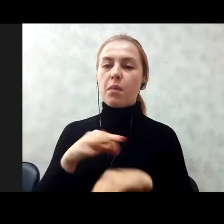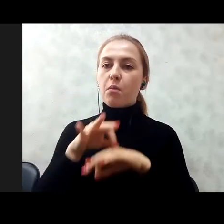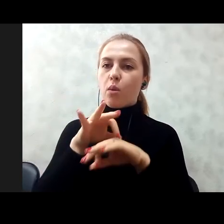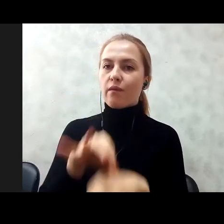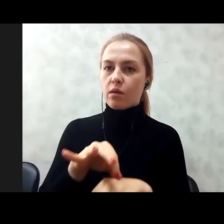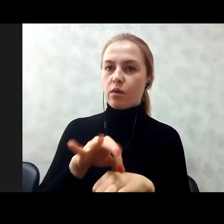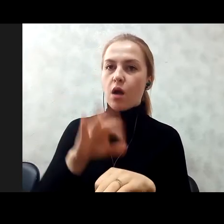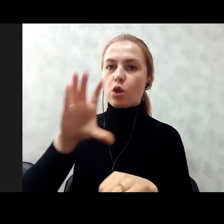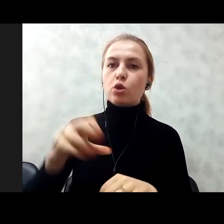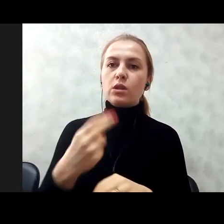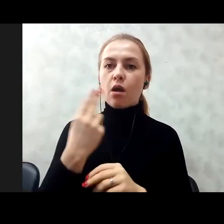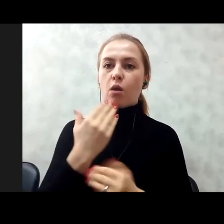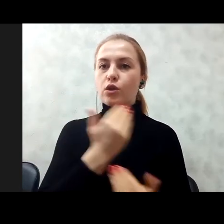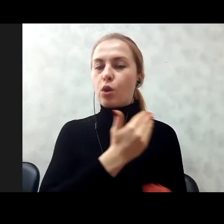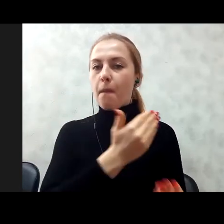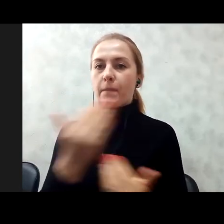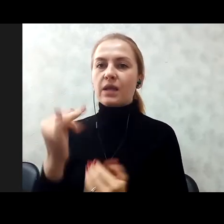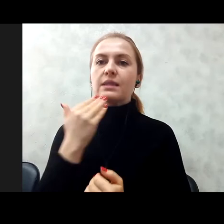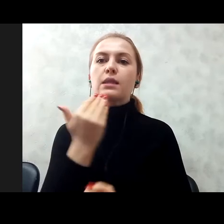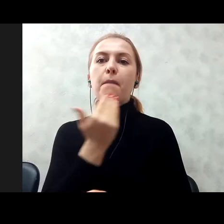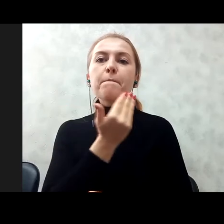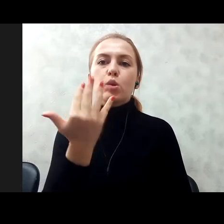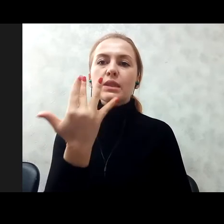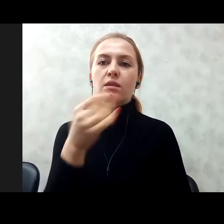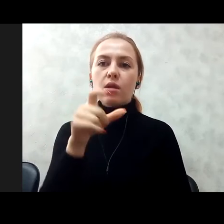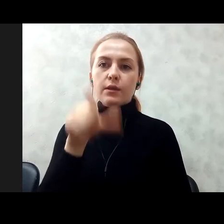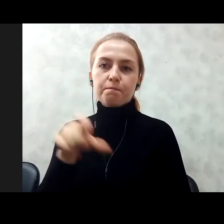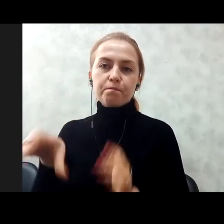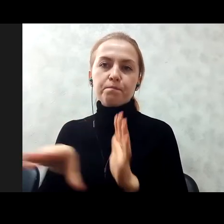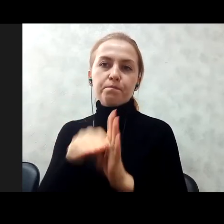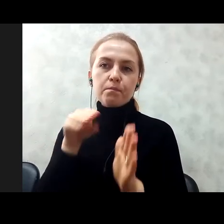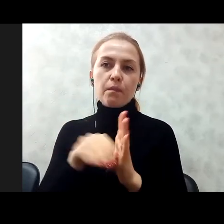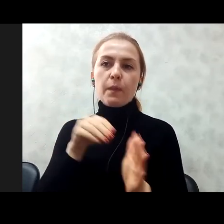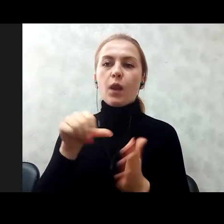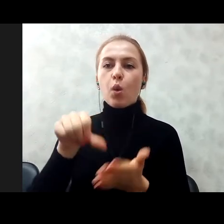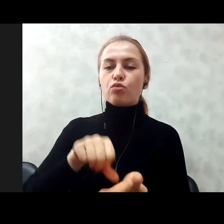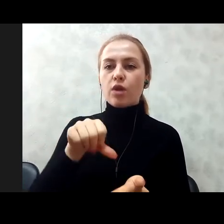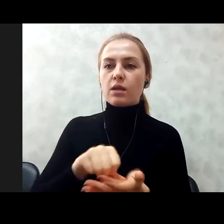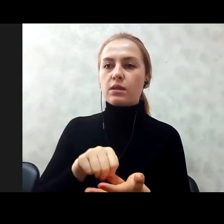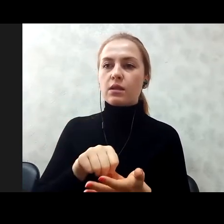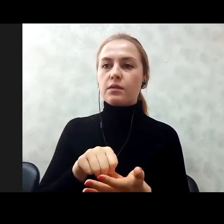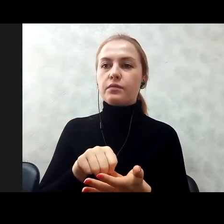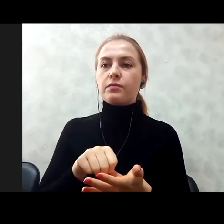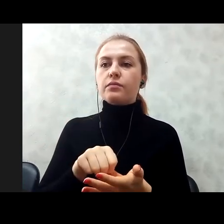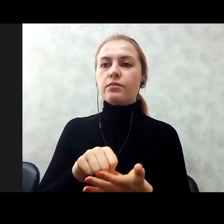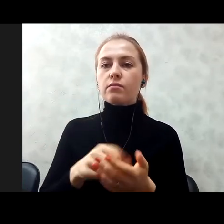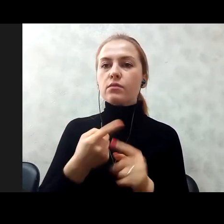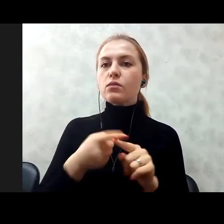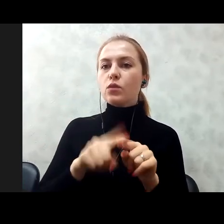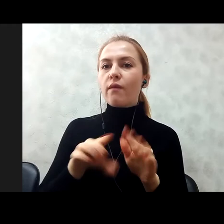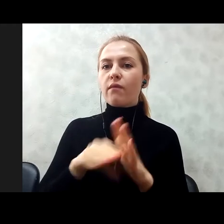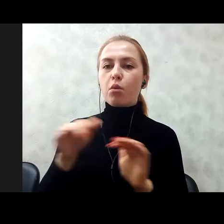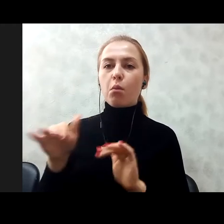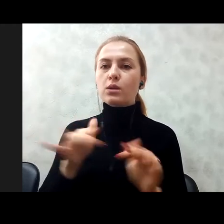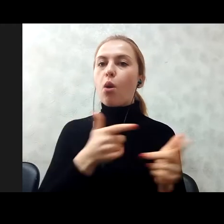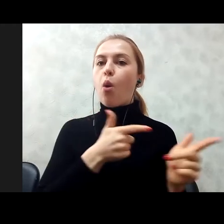or irregularities in the election process. When we surveyed the potential voters before the elections, and